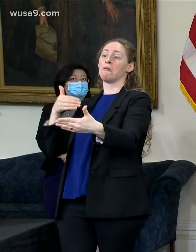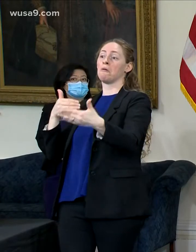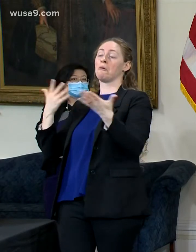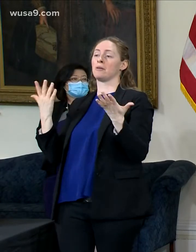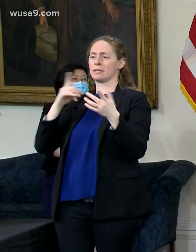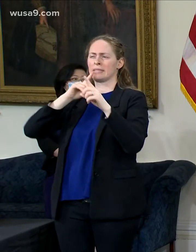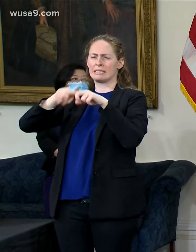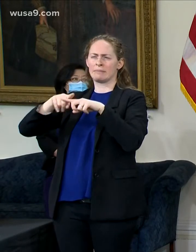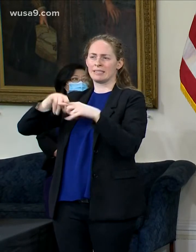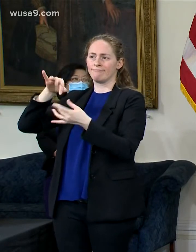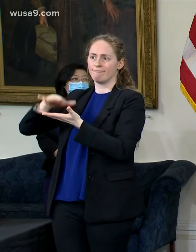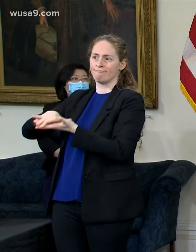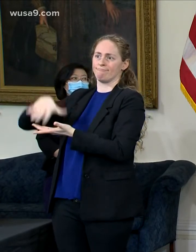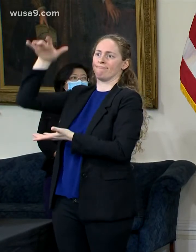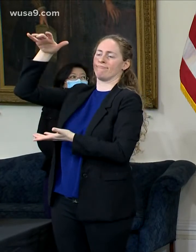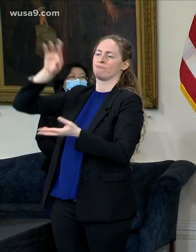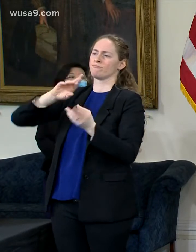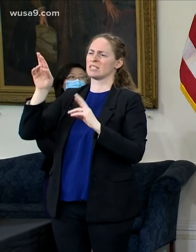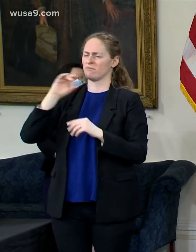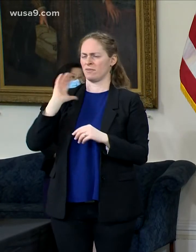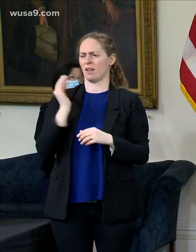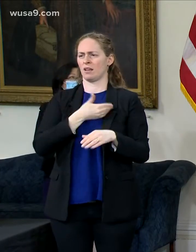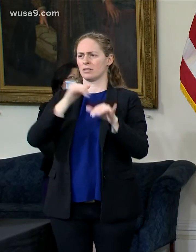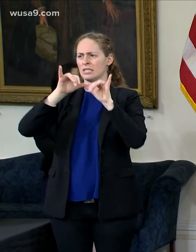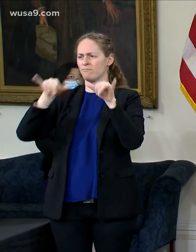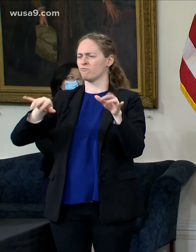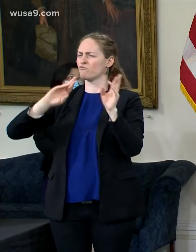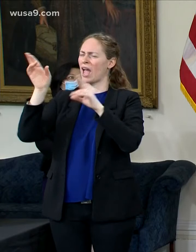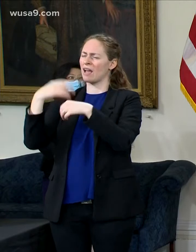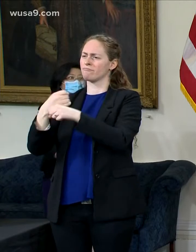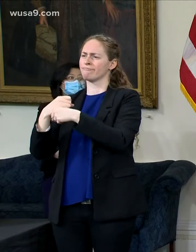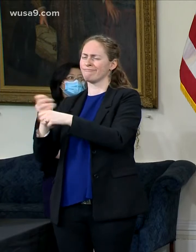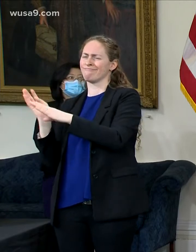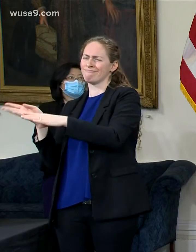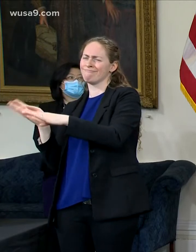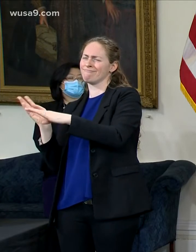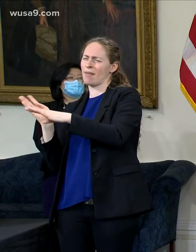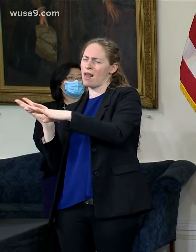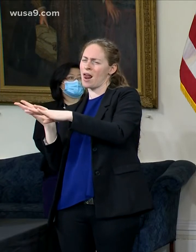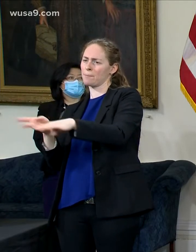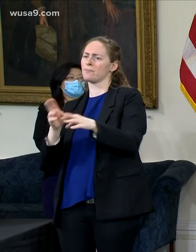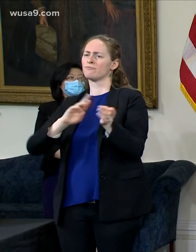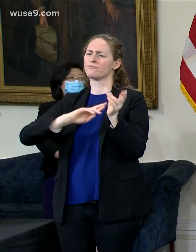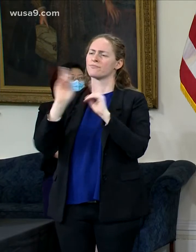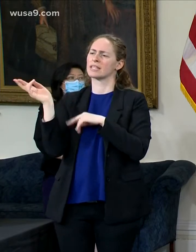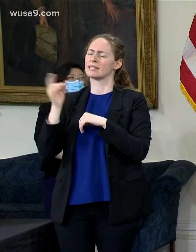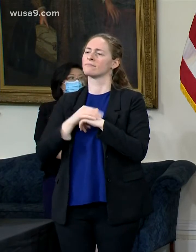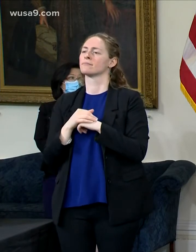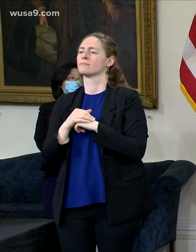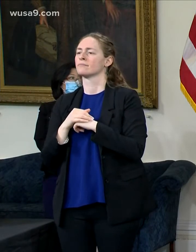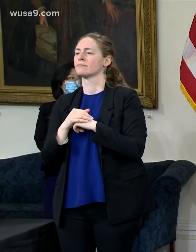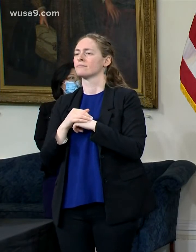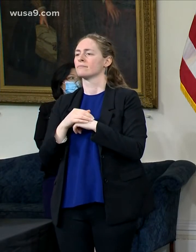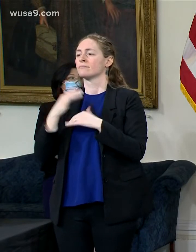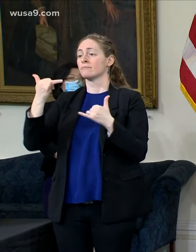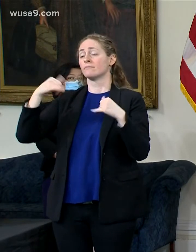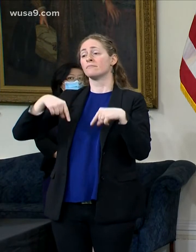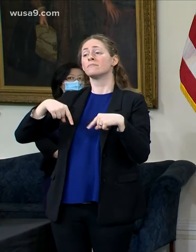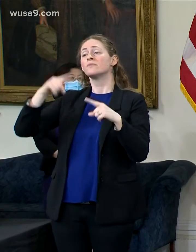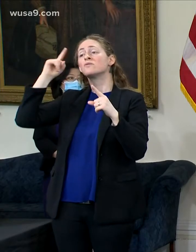infrastructure we have in place, which I think we're ready to far outpace most other places, we'd like to get as many as we can done April and